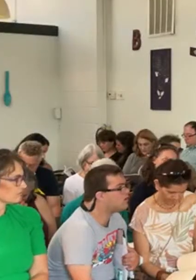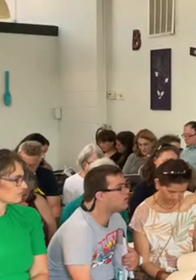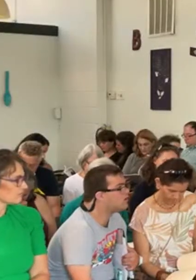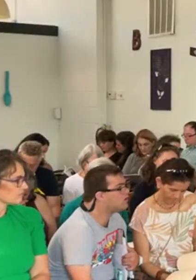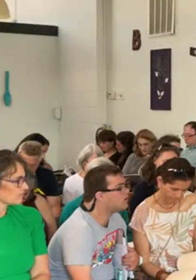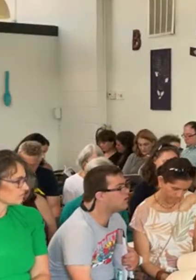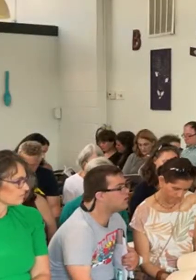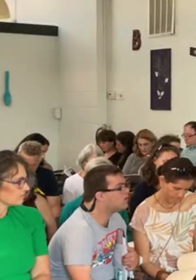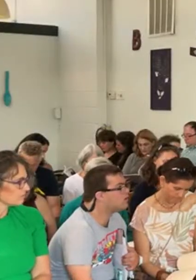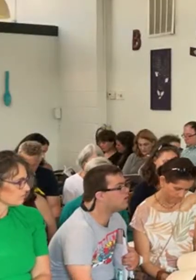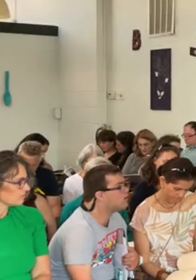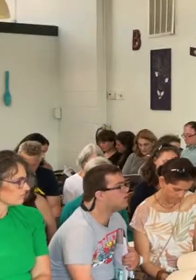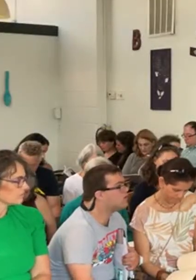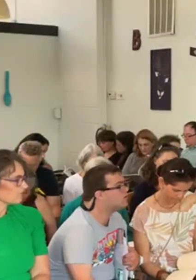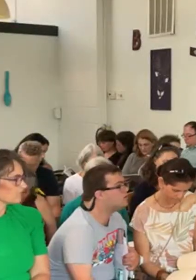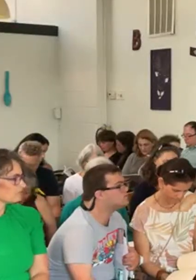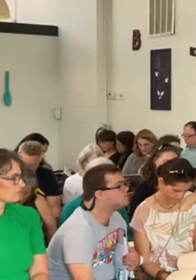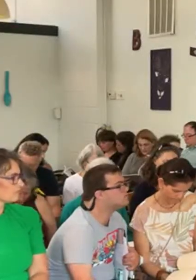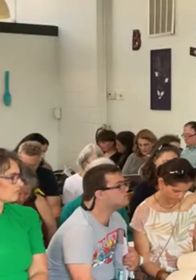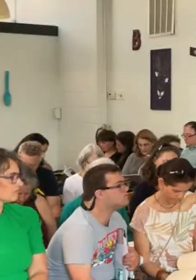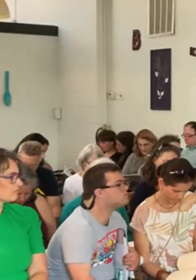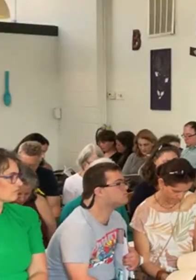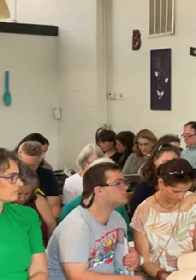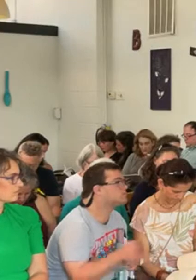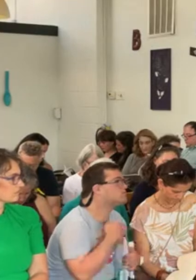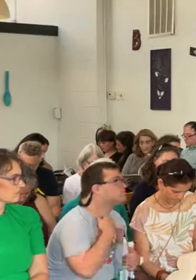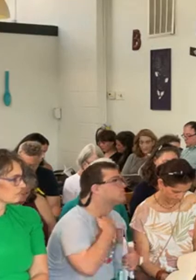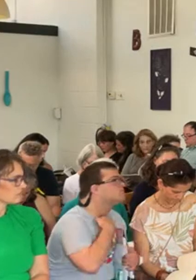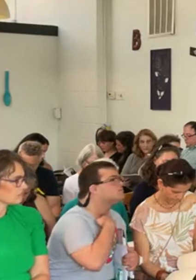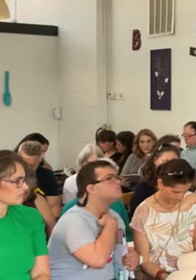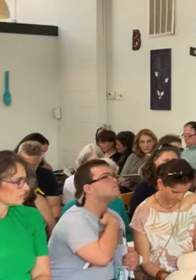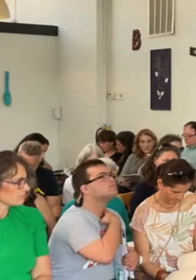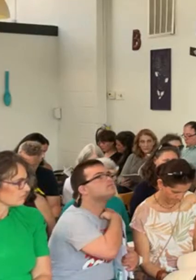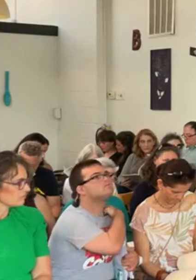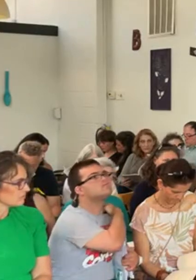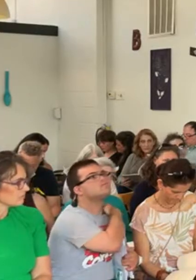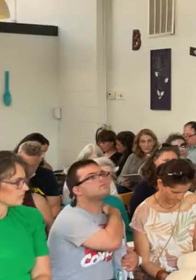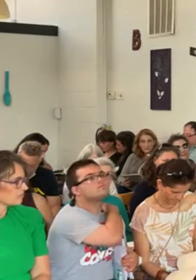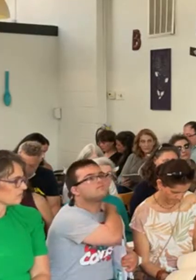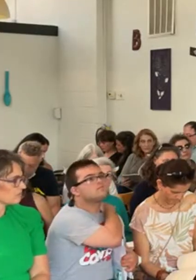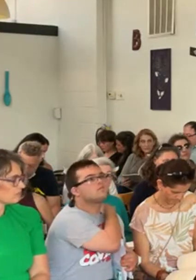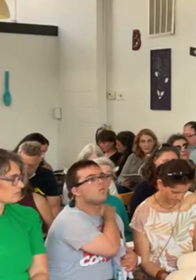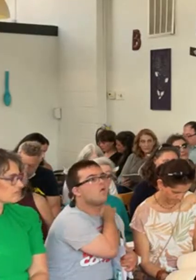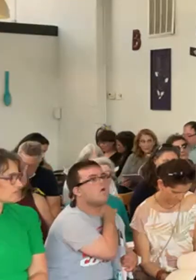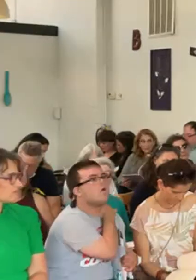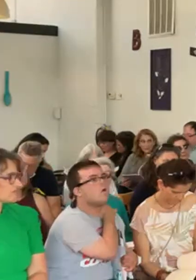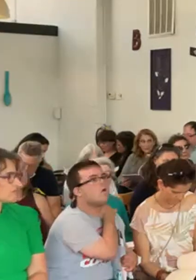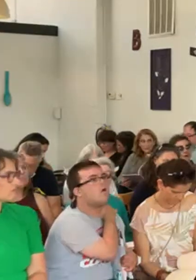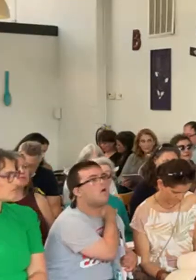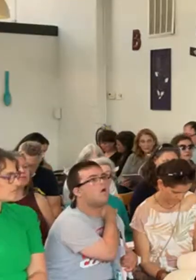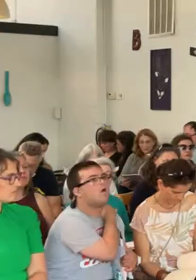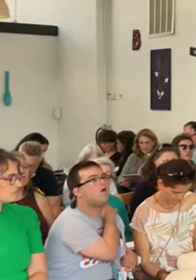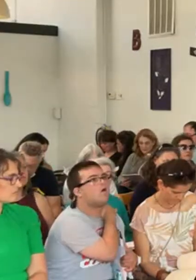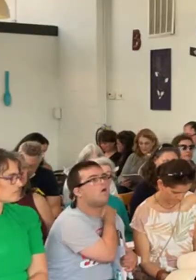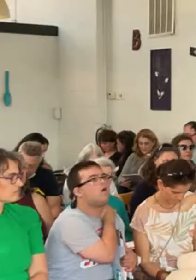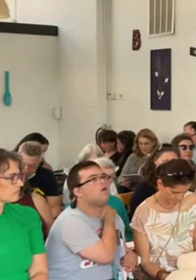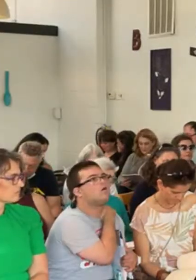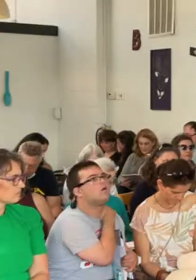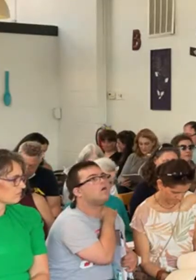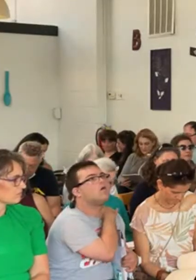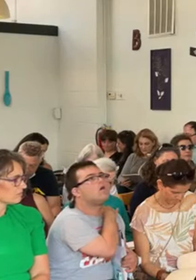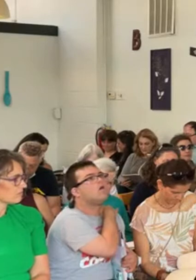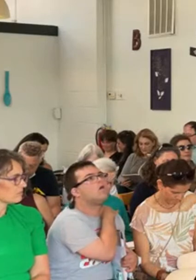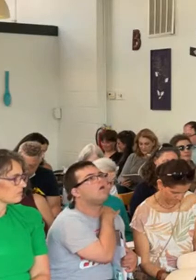child of my aprons, little earth of 6 pounds,